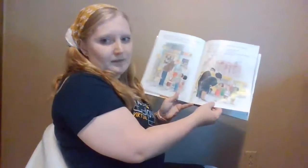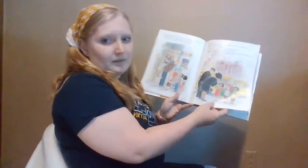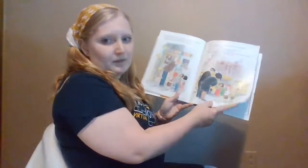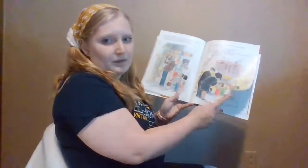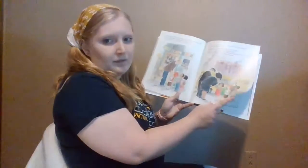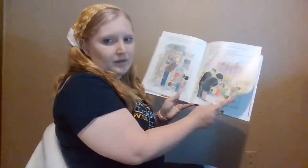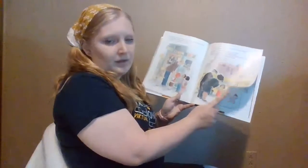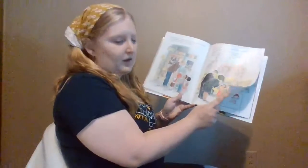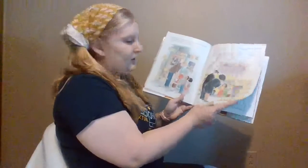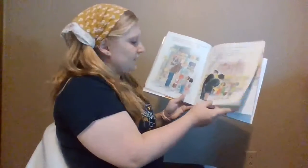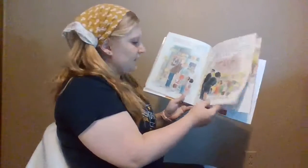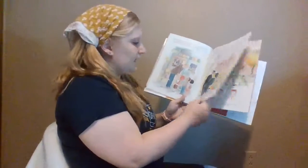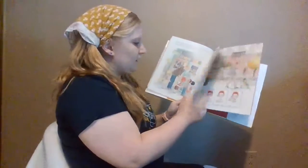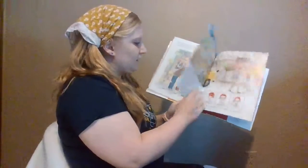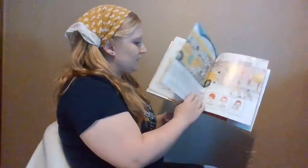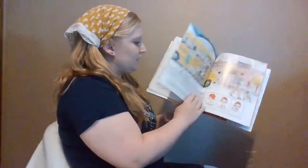So there's the crossing guards.